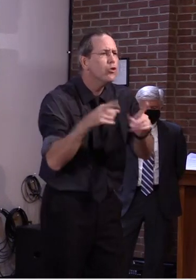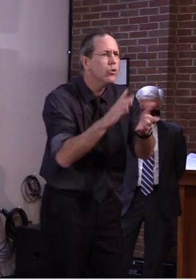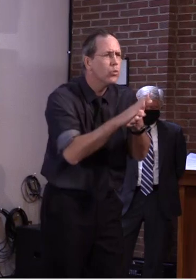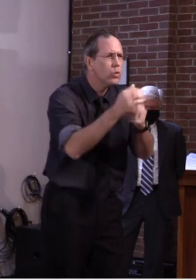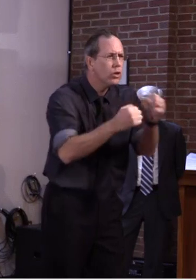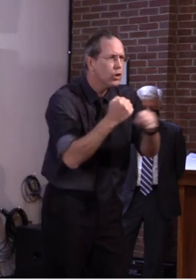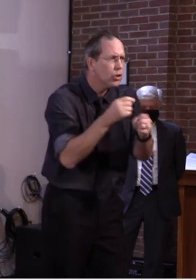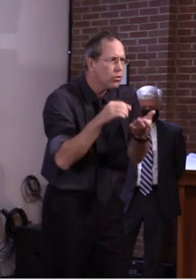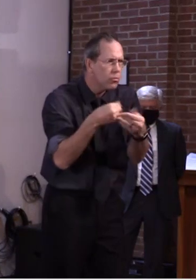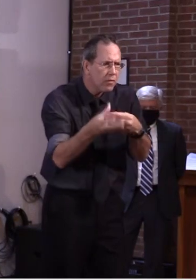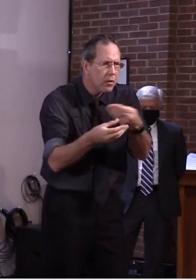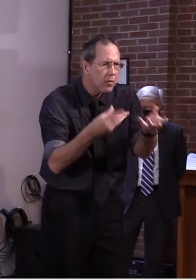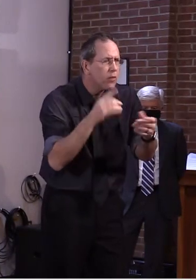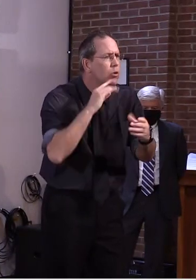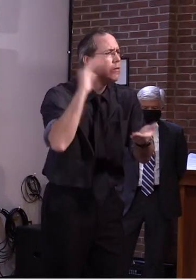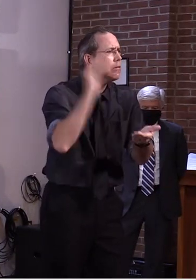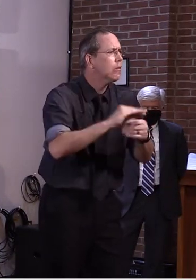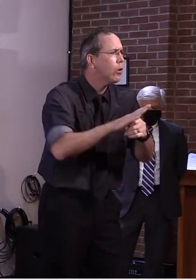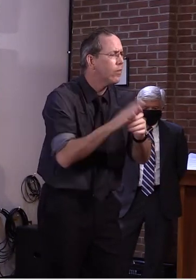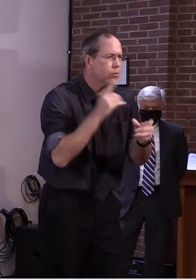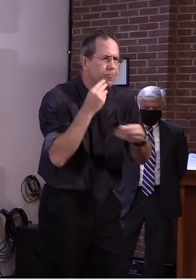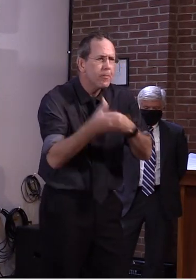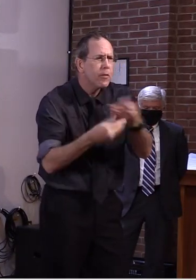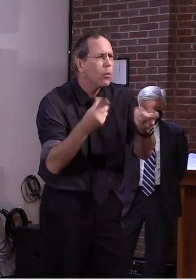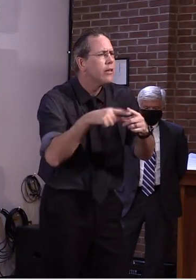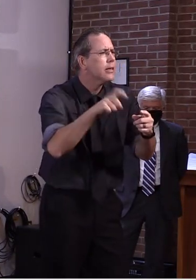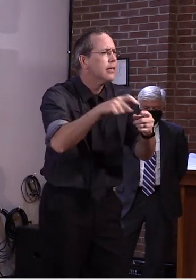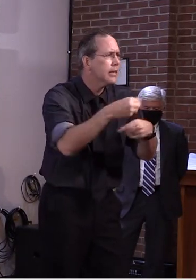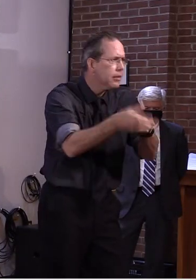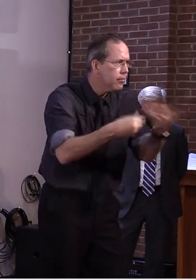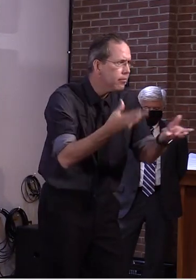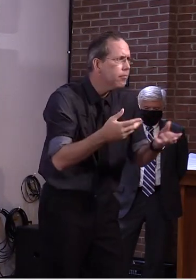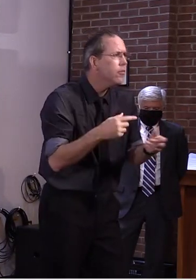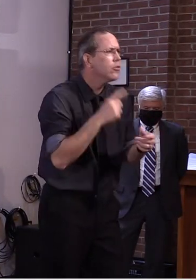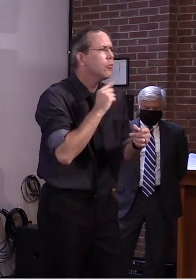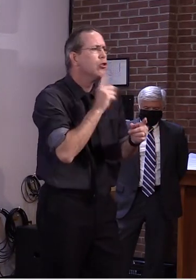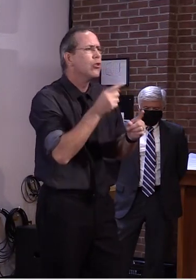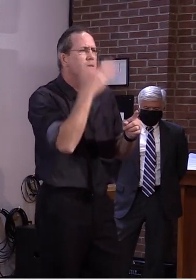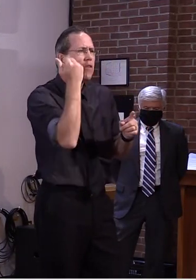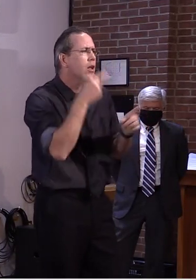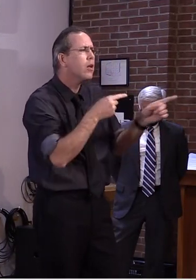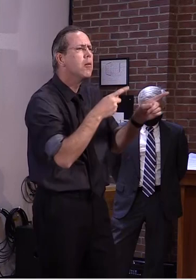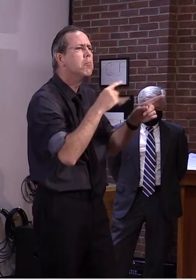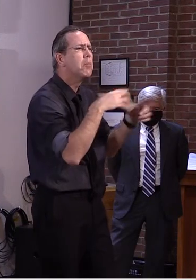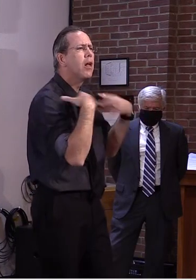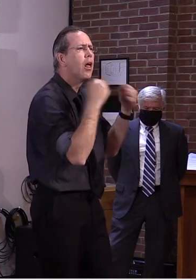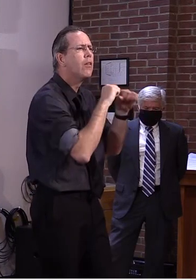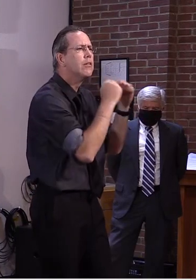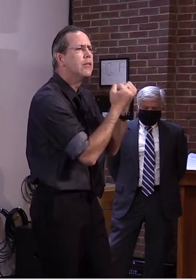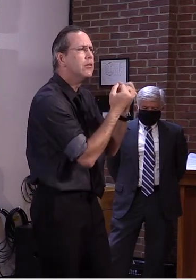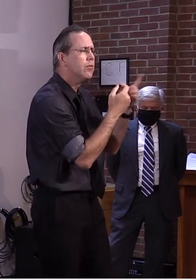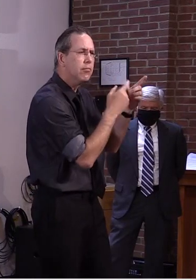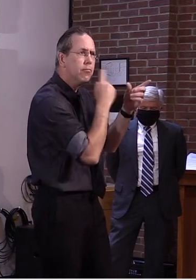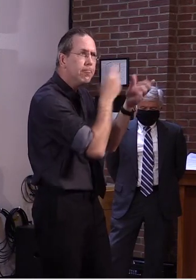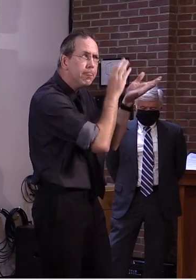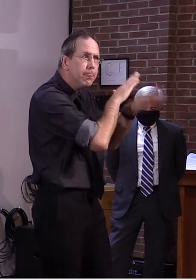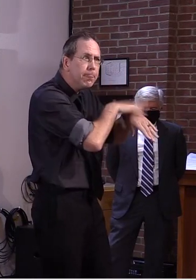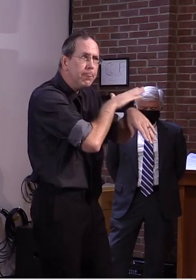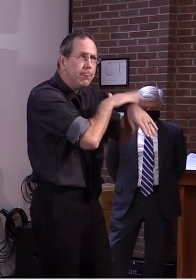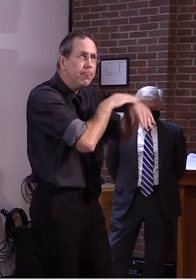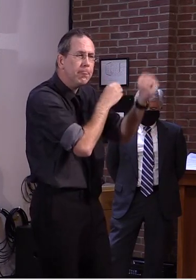will be doing this work while also attending to the larger public health concerns, because until we have a vaccine, the threat of the virus will be with